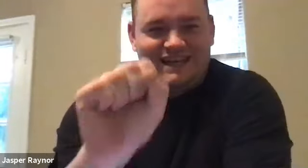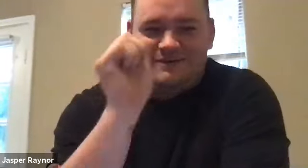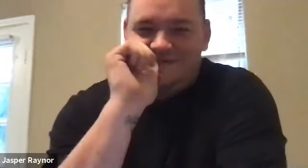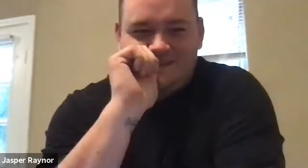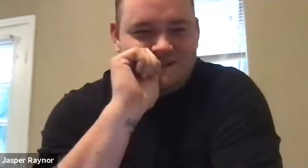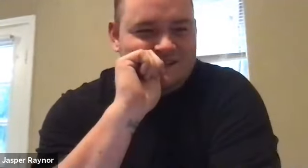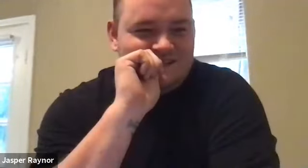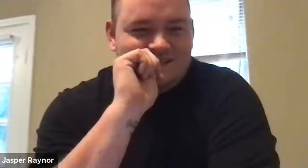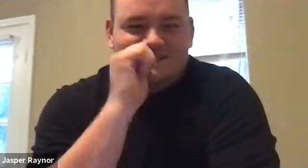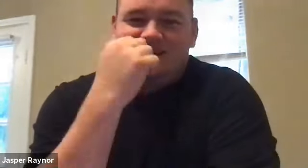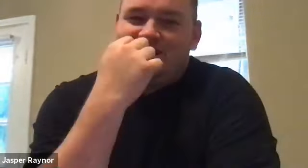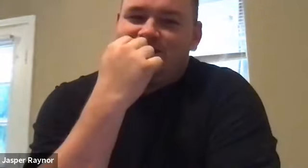out. So